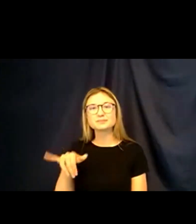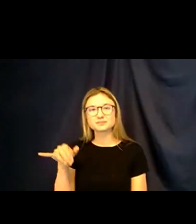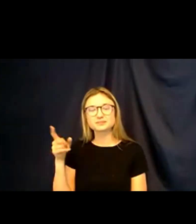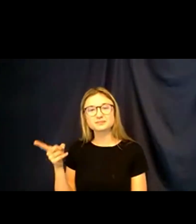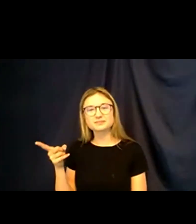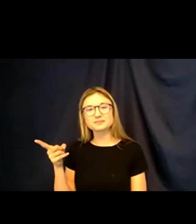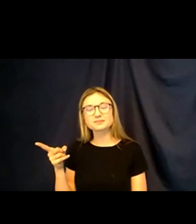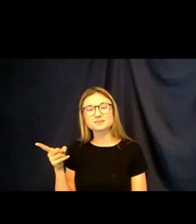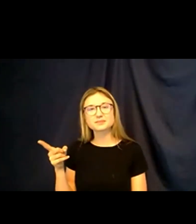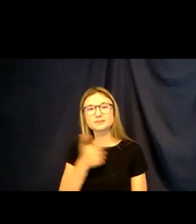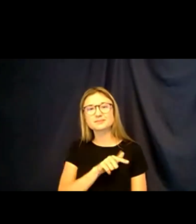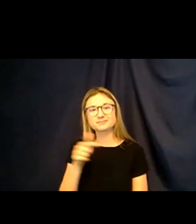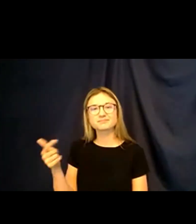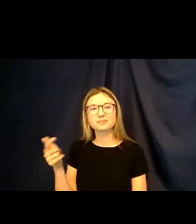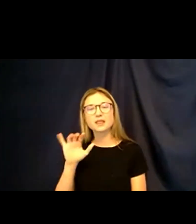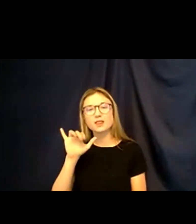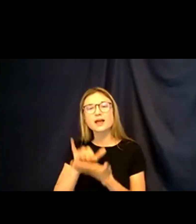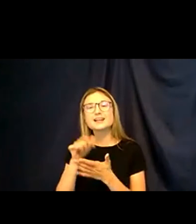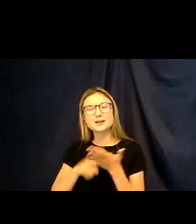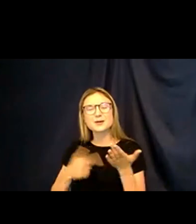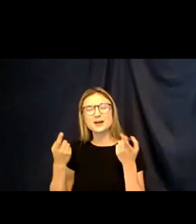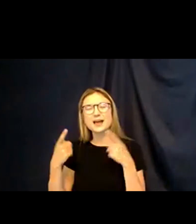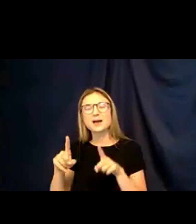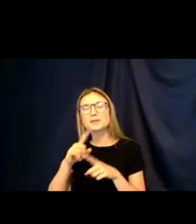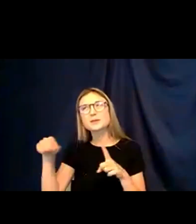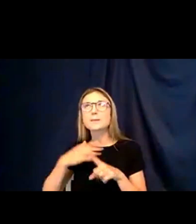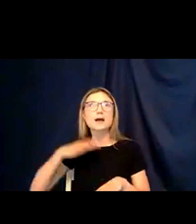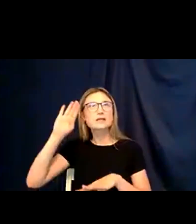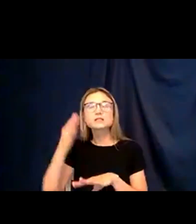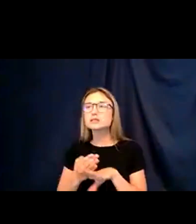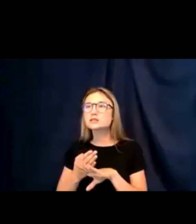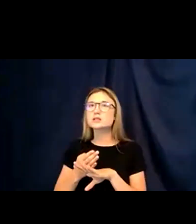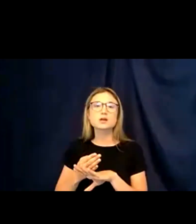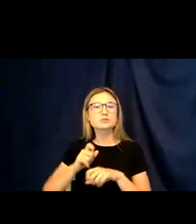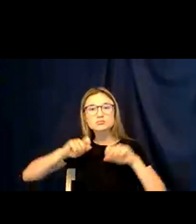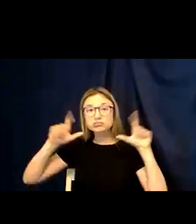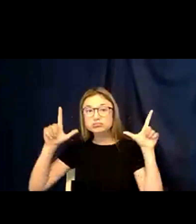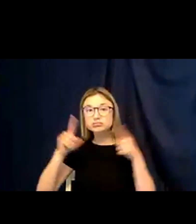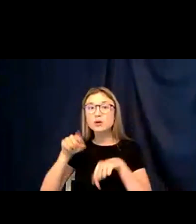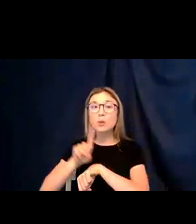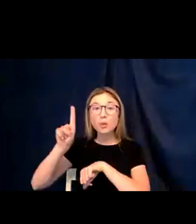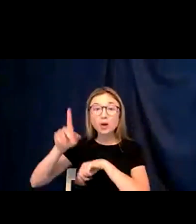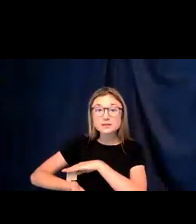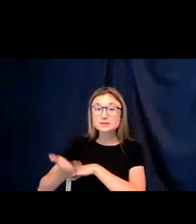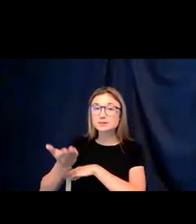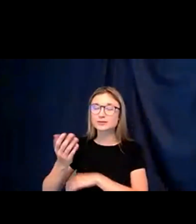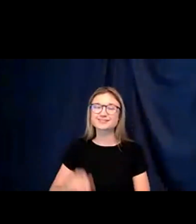happens when your son doesn't go to sleep until 1 o'clock in the morning. Oh, Yes, indeed.